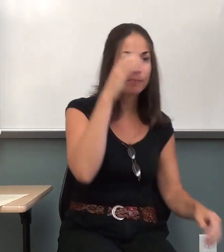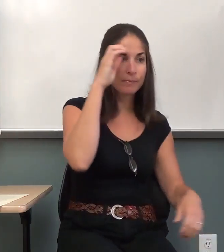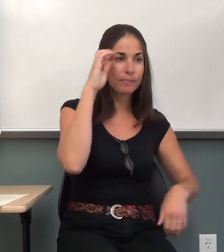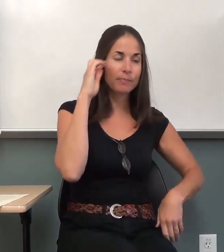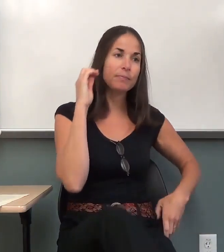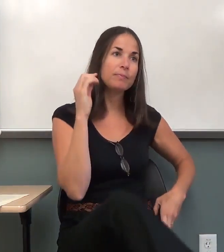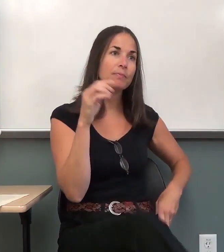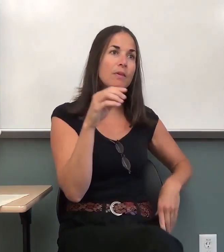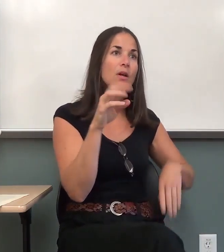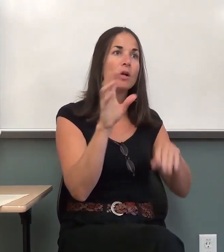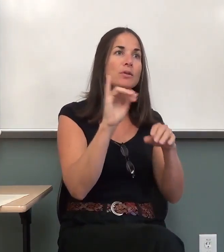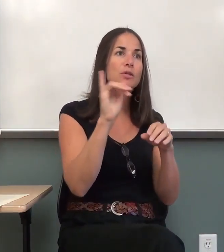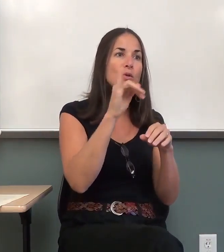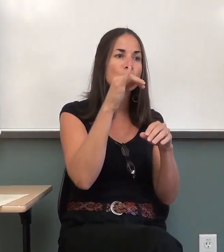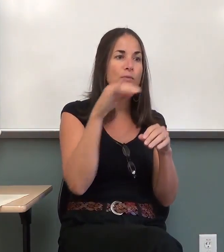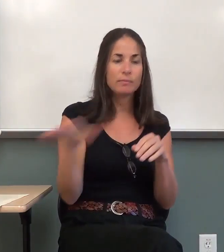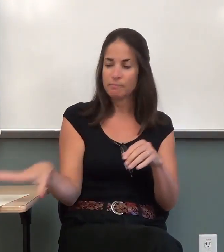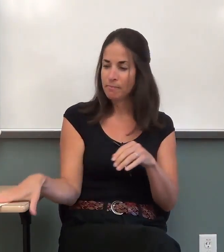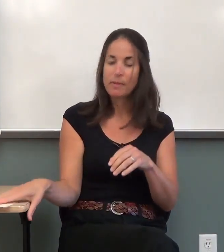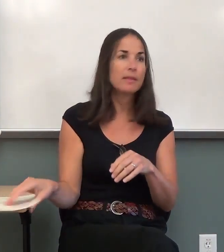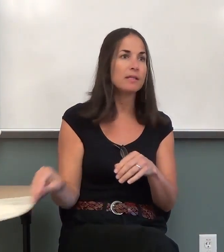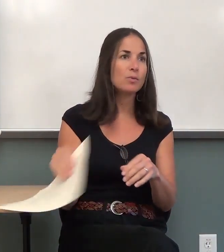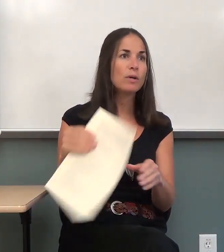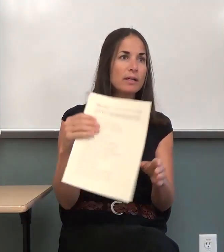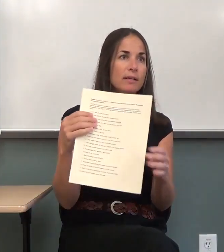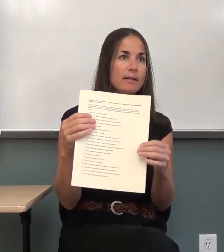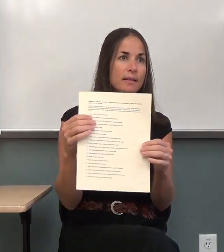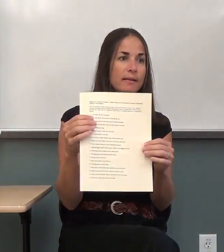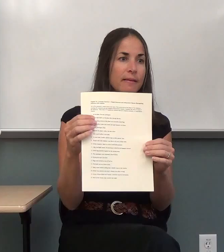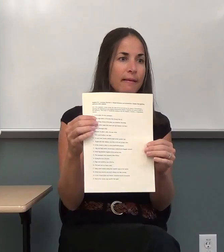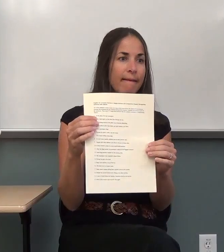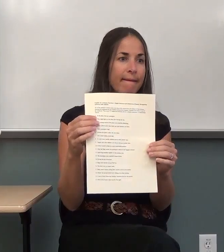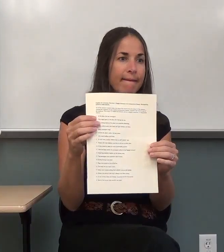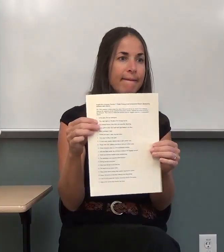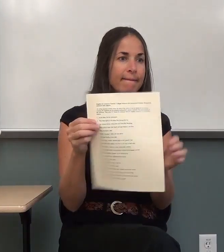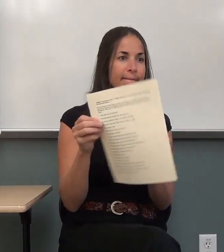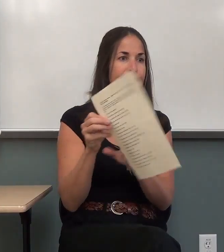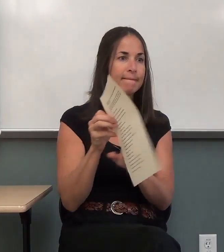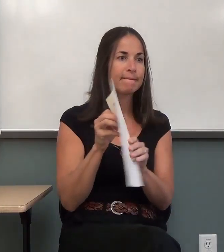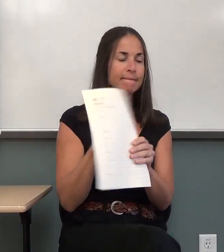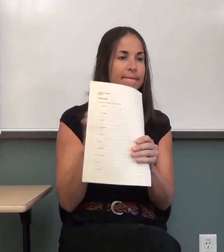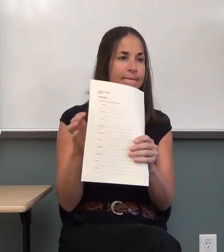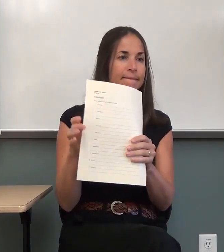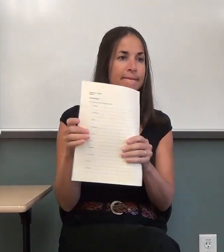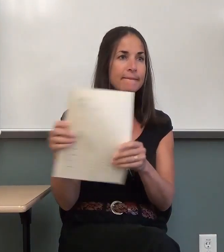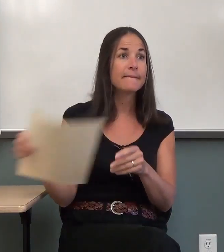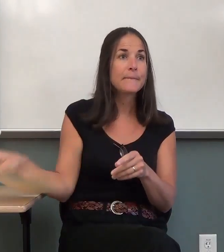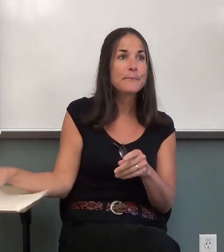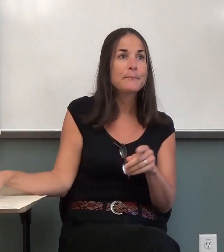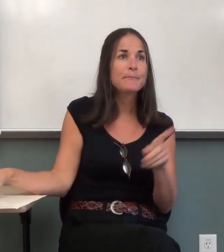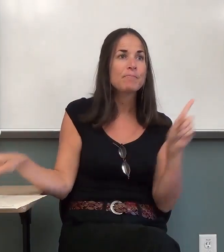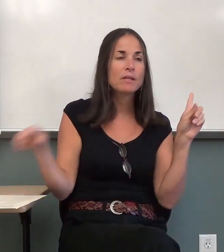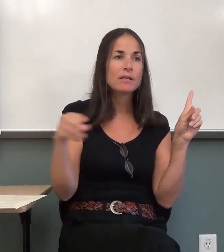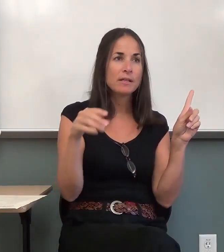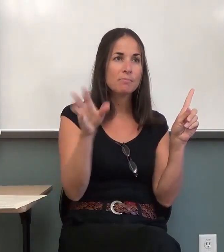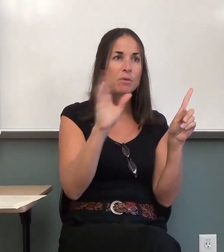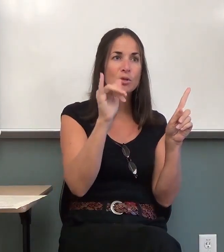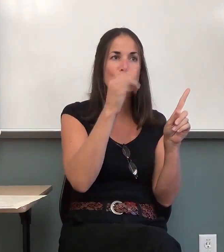things. Well, let's see what you guys have learned. So our review starts out with some basic